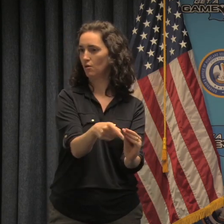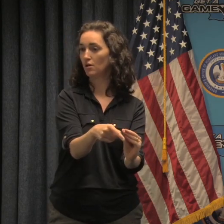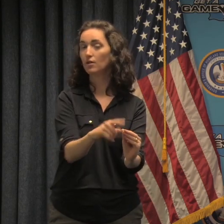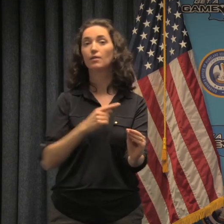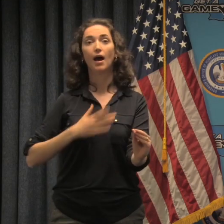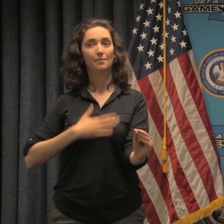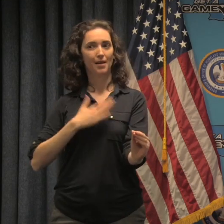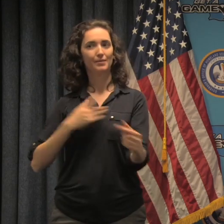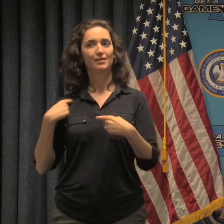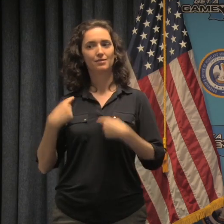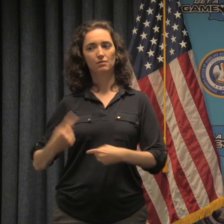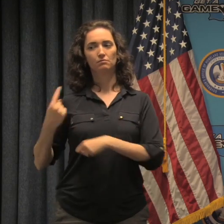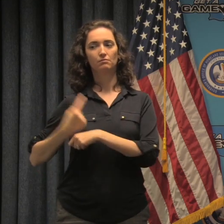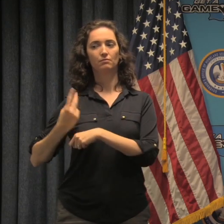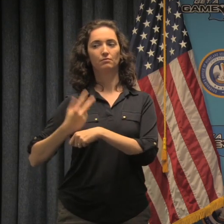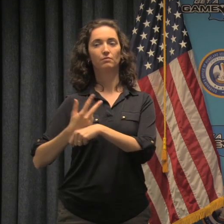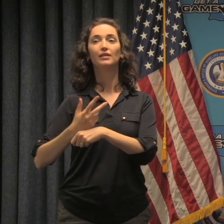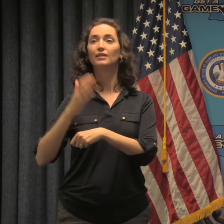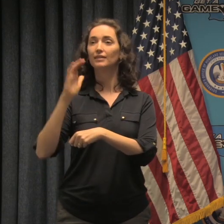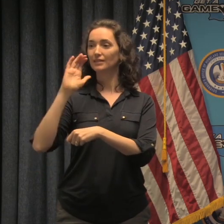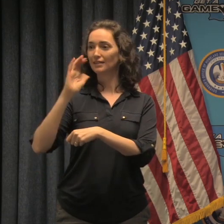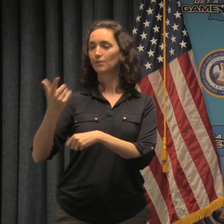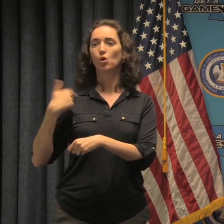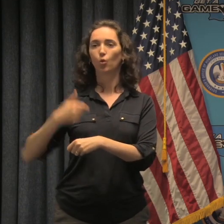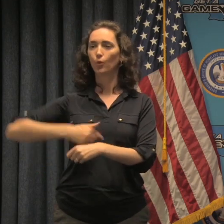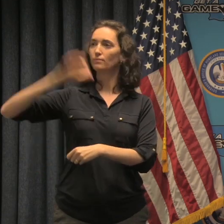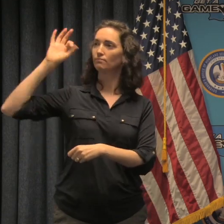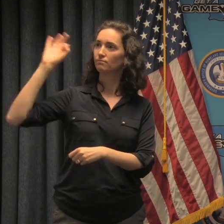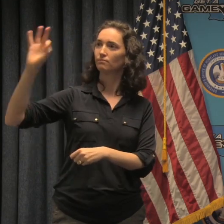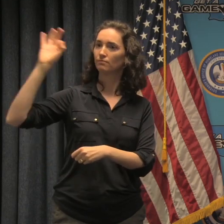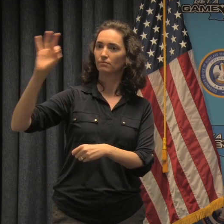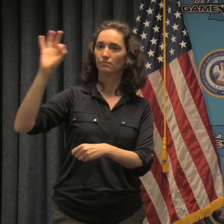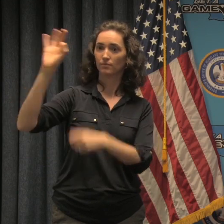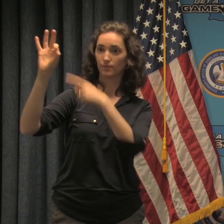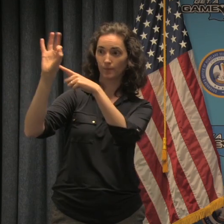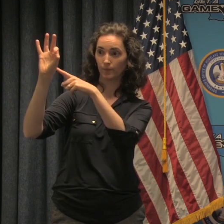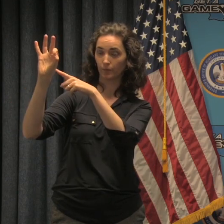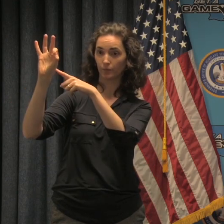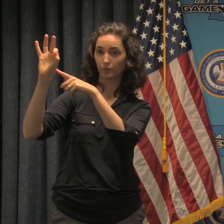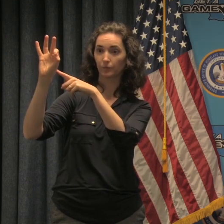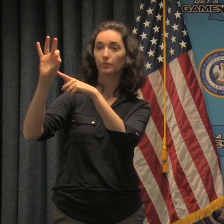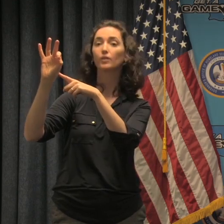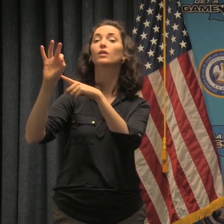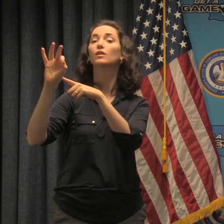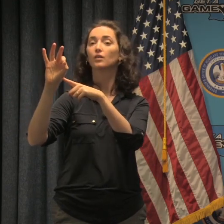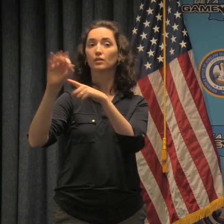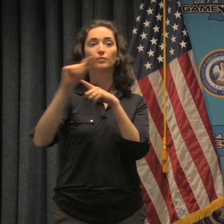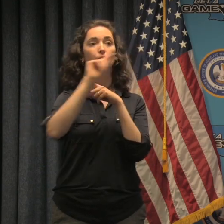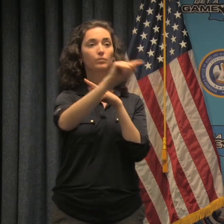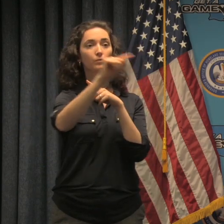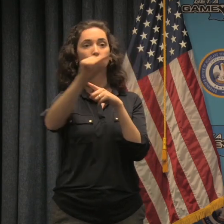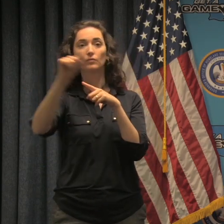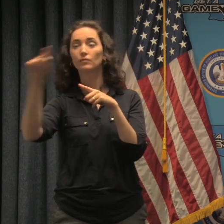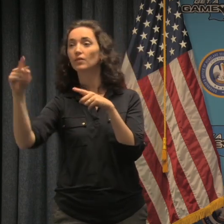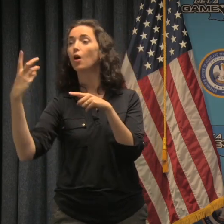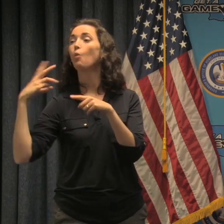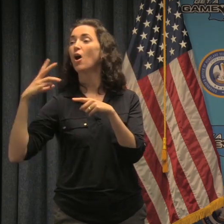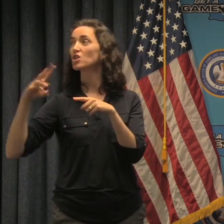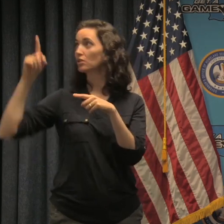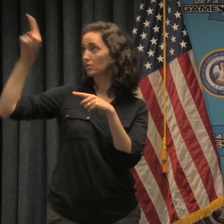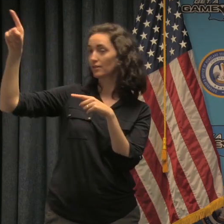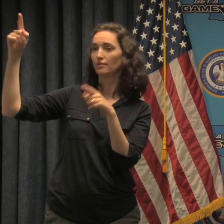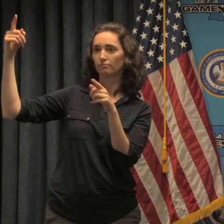over the last several days the talking points that we've been delivering here have been echoed and reinforced by those coming out of Washington. So